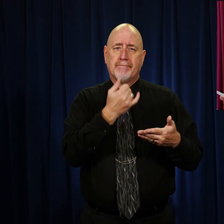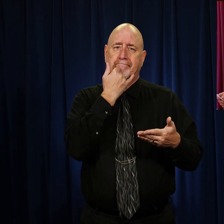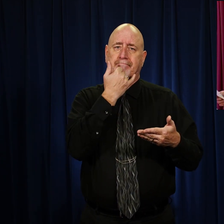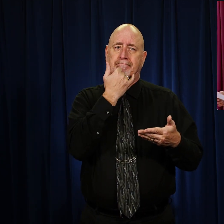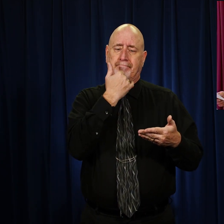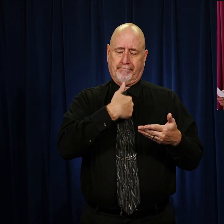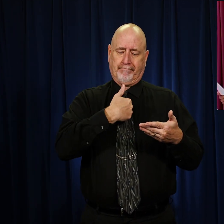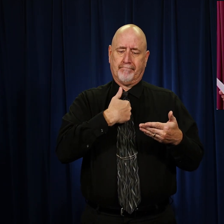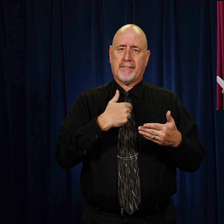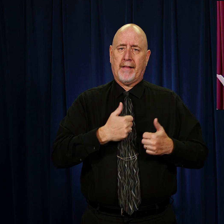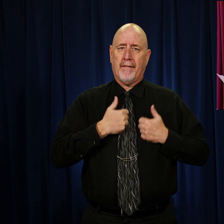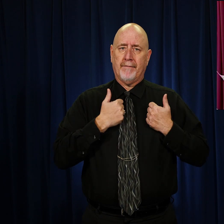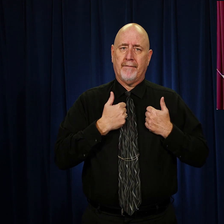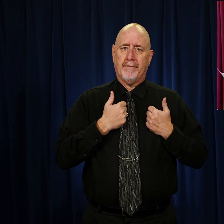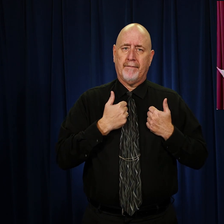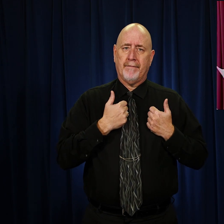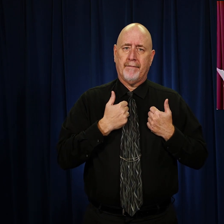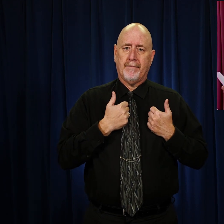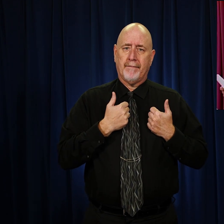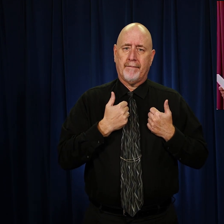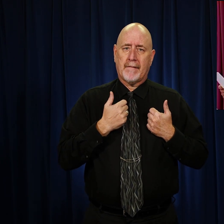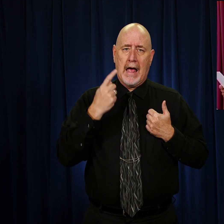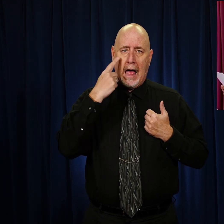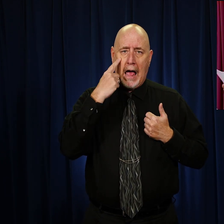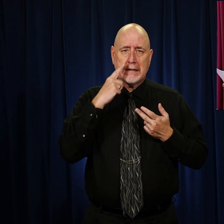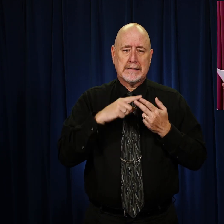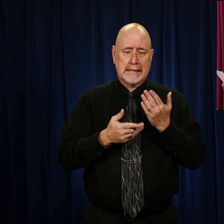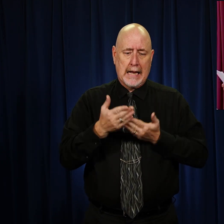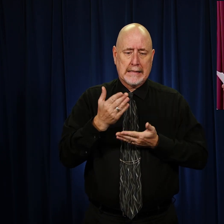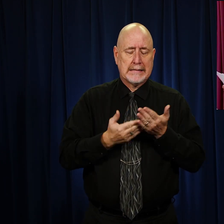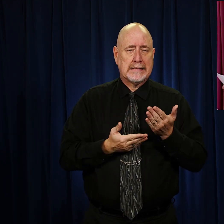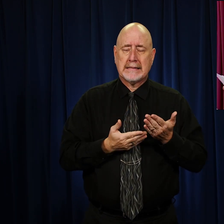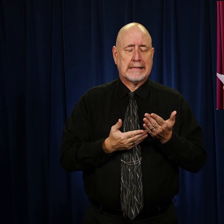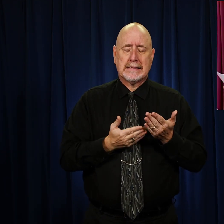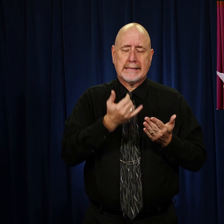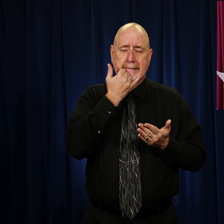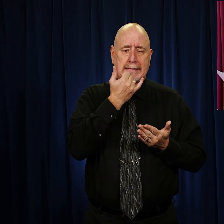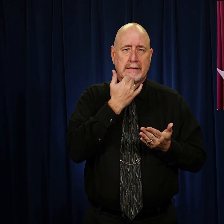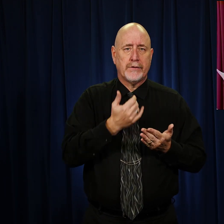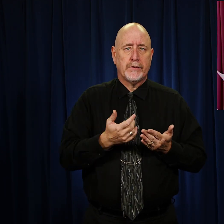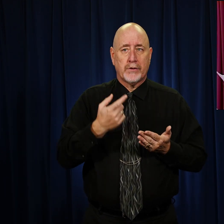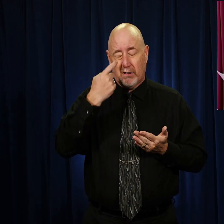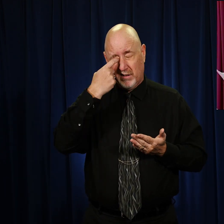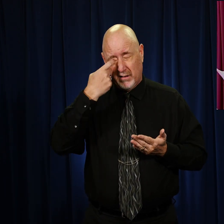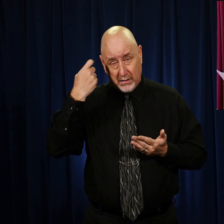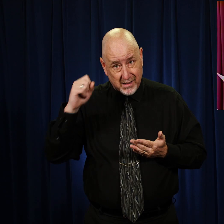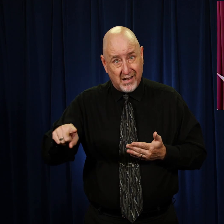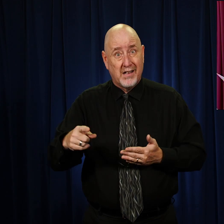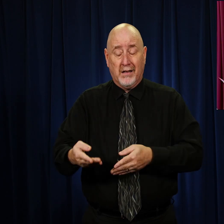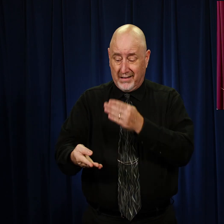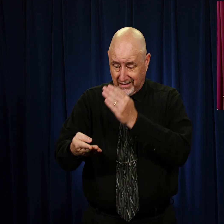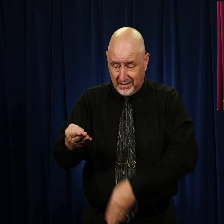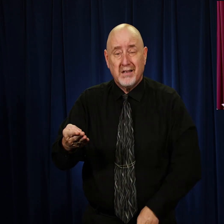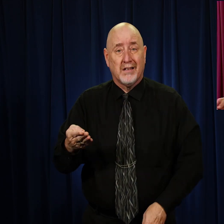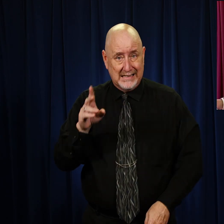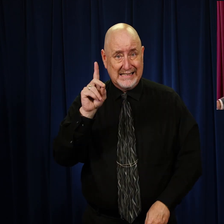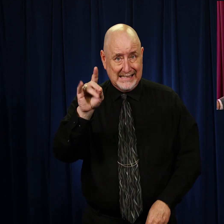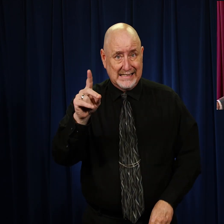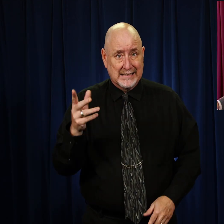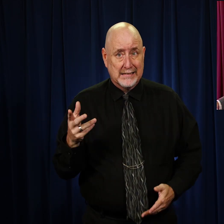some things in his life that with his eyes and hands that he should not have done, and so he plucked out his eye and he cut off his